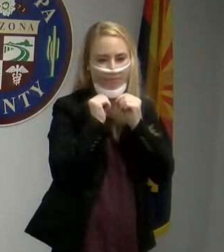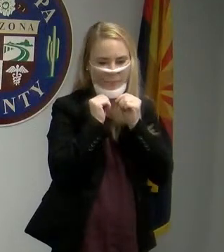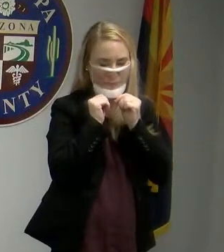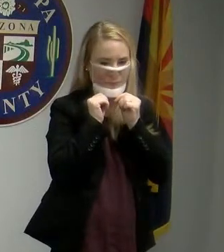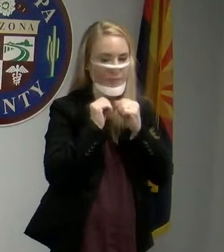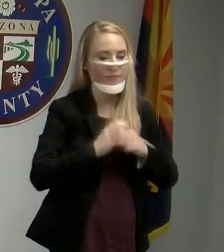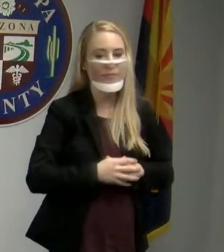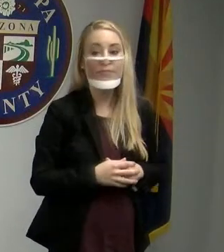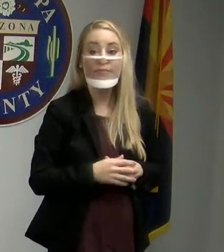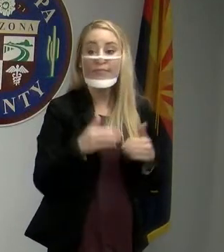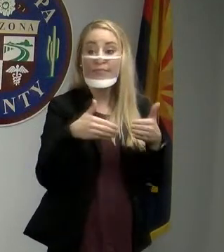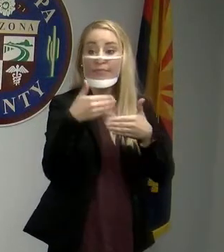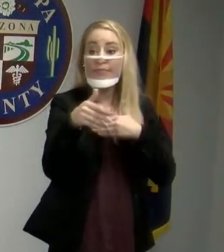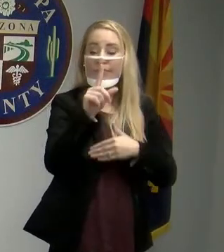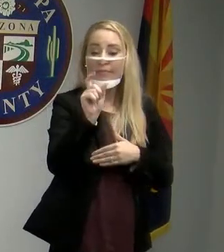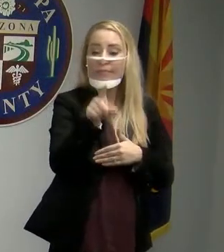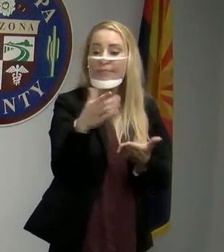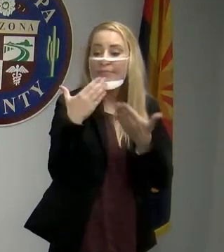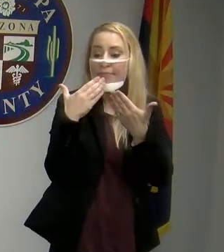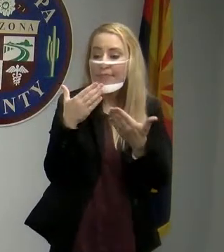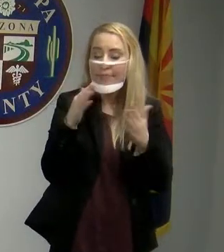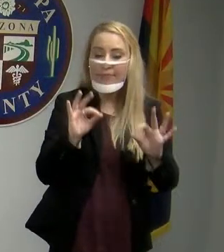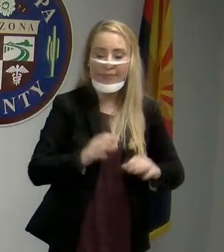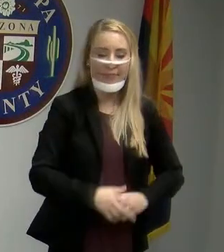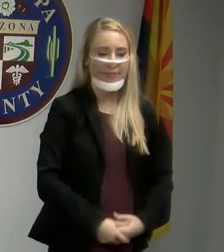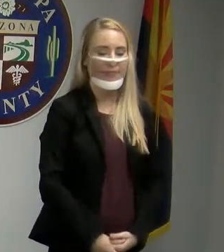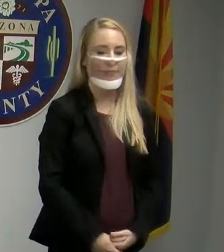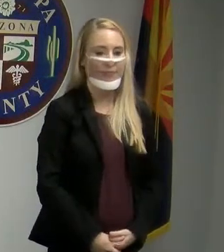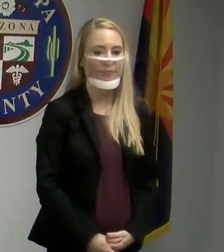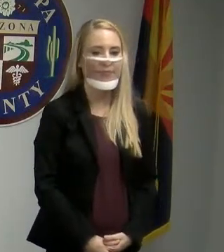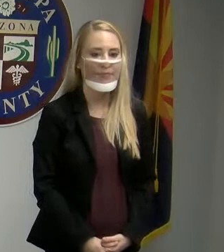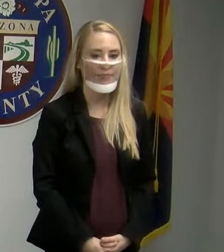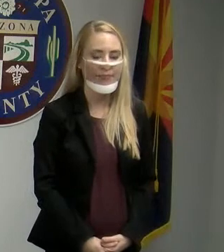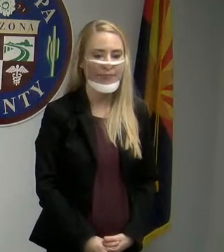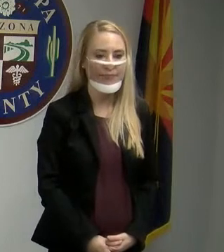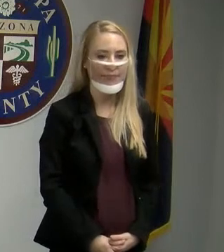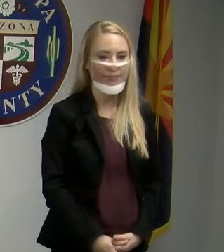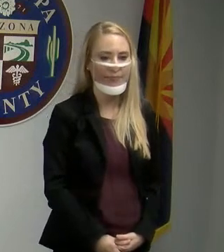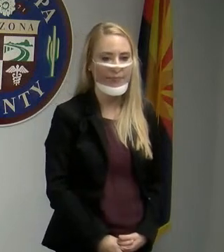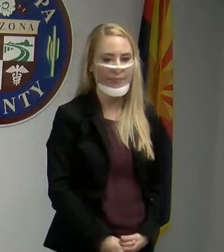go ahead and go to the next question. Thanks for that question, or two questions.